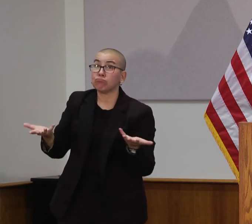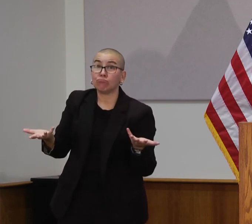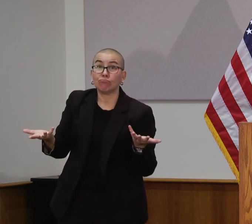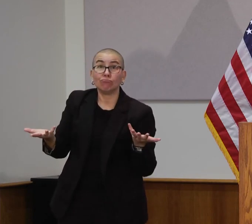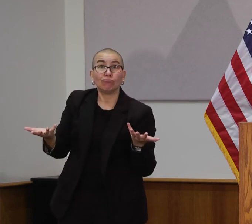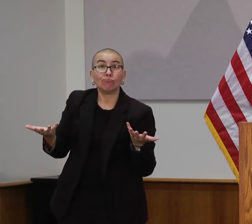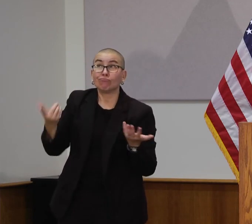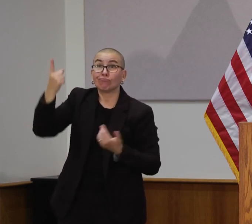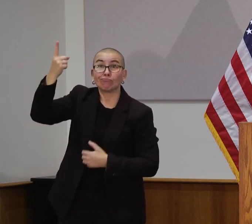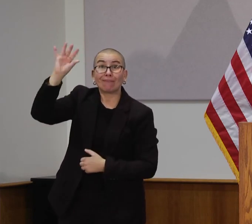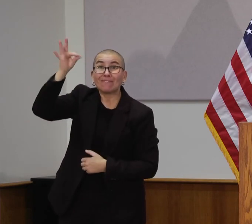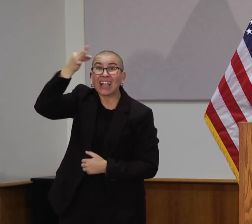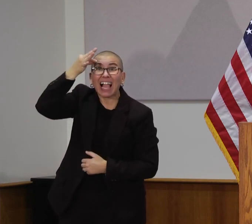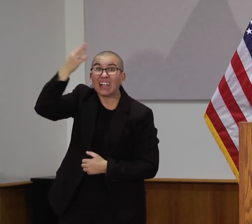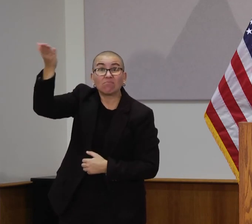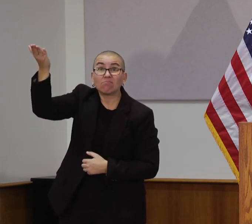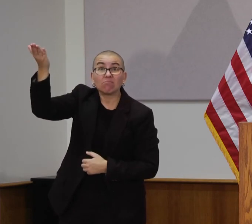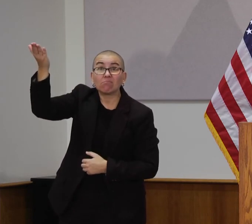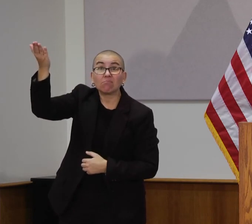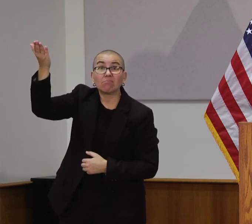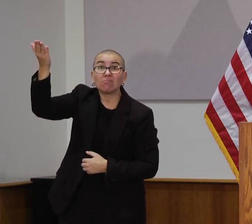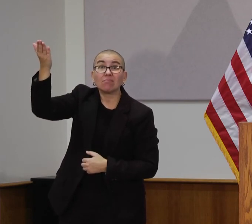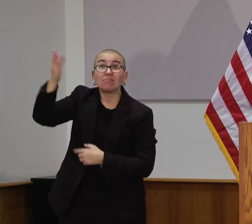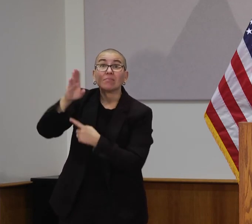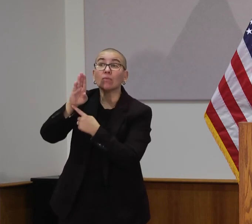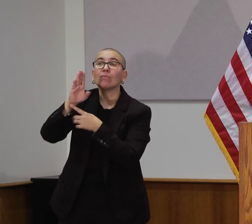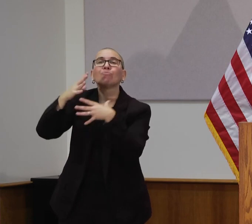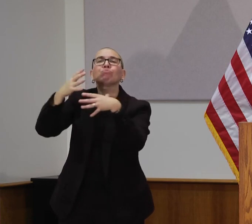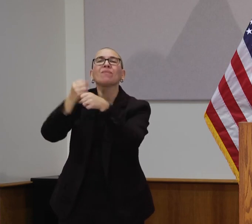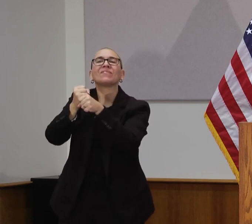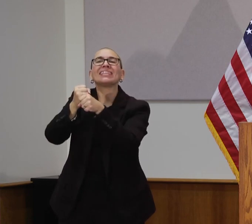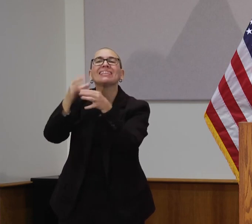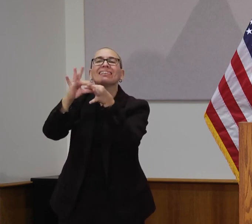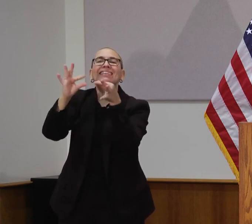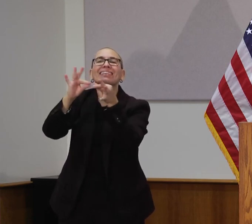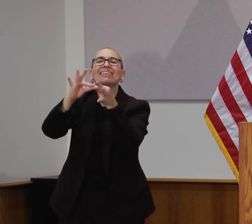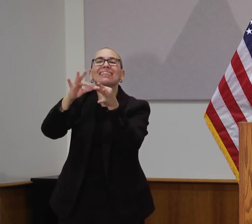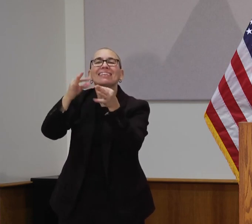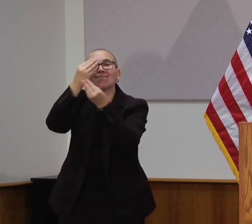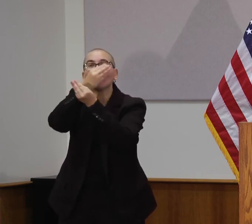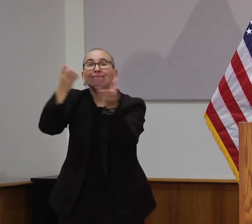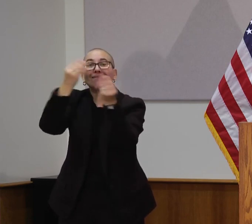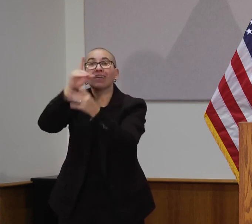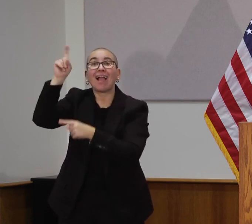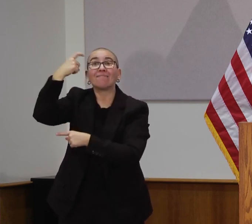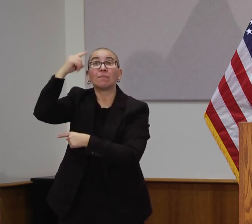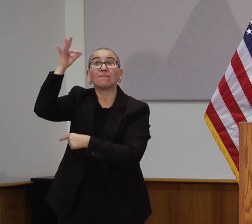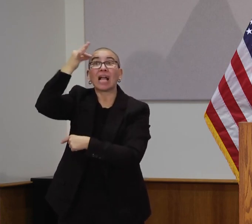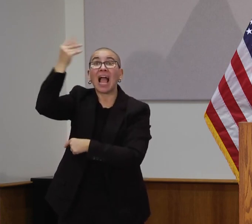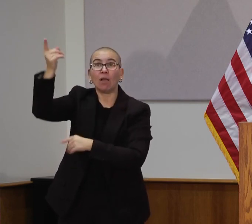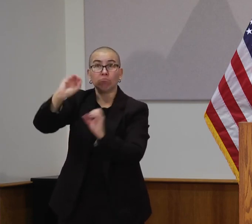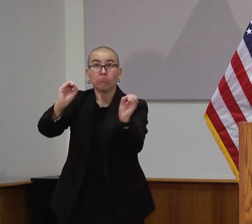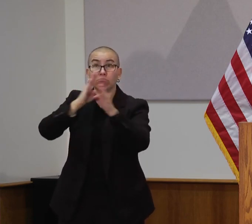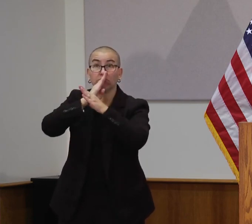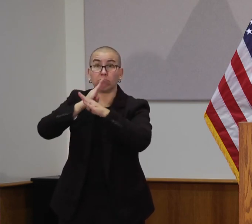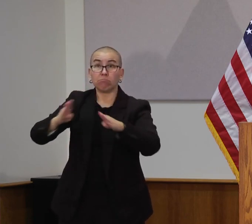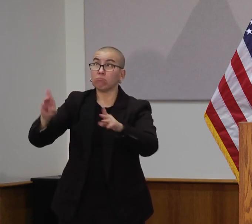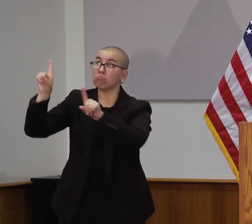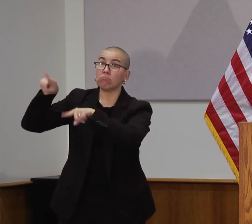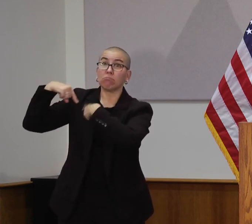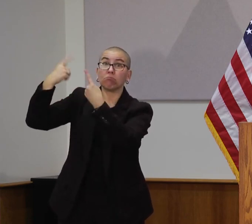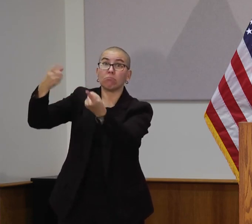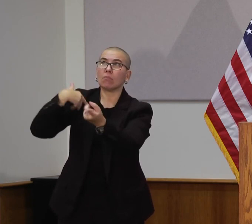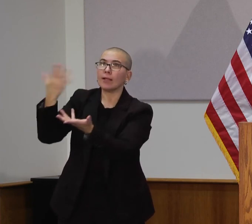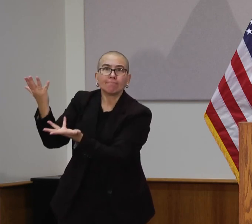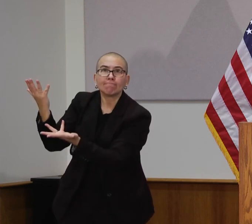in-depth briefs on what is going to happen. So for here in Minnesota, We're going to be targeted. You can